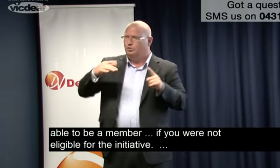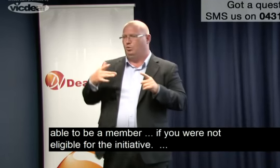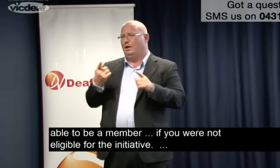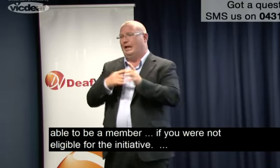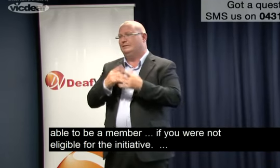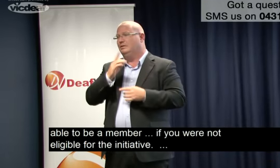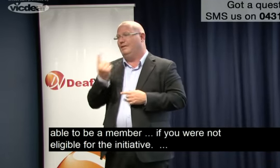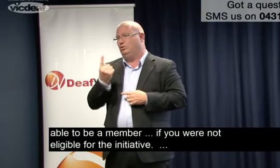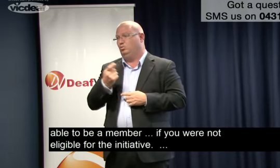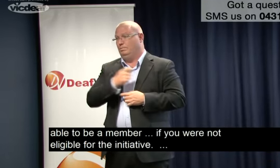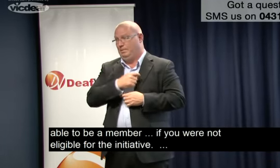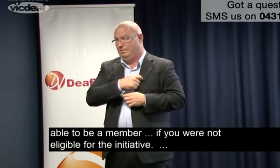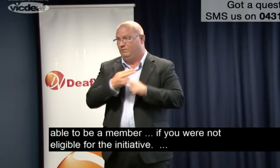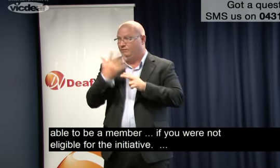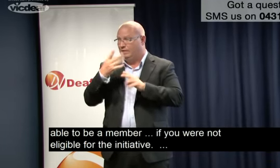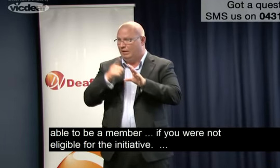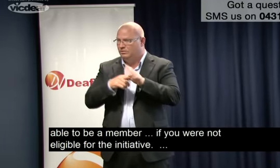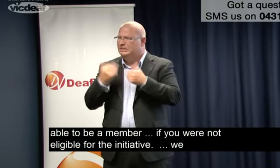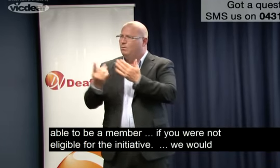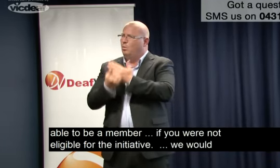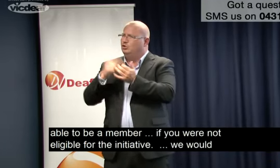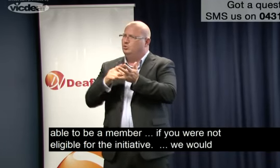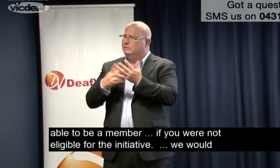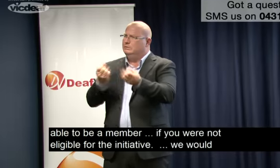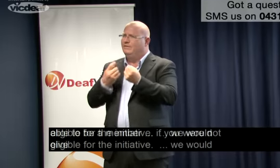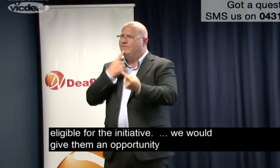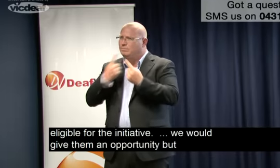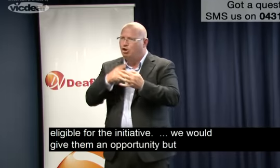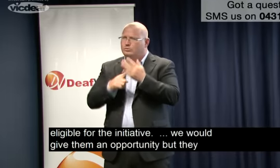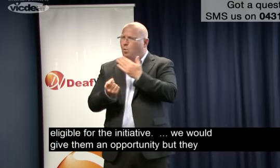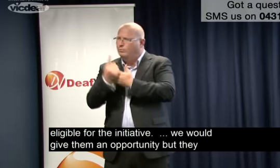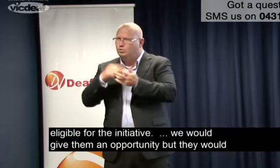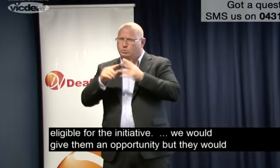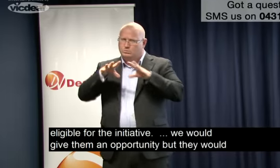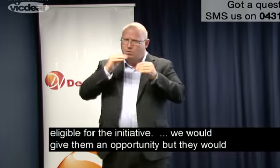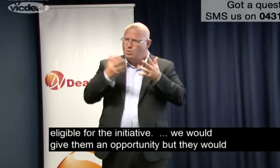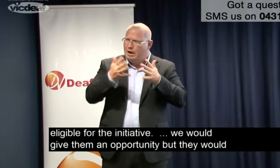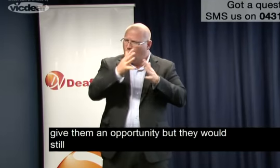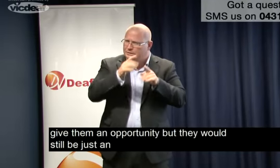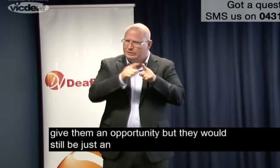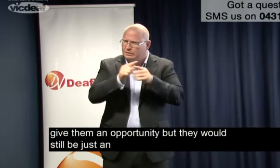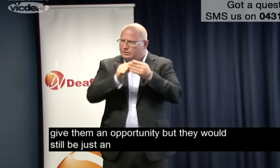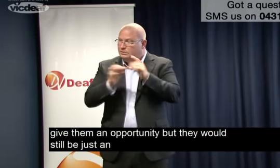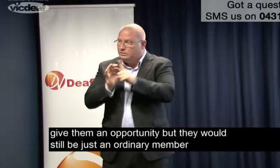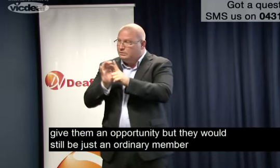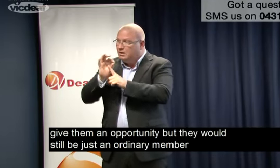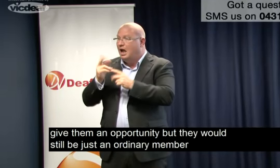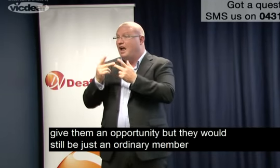we would give them an opportunity, but they would still be listed as an ordinary member for 5 years if they don't pass the assessment, and they have the opportunity